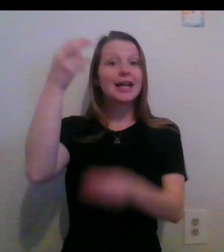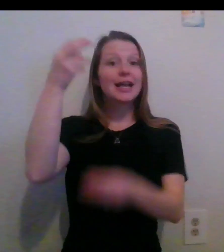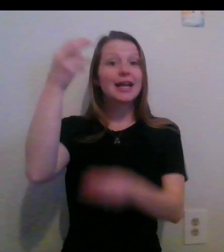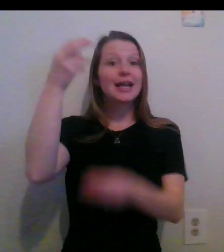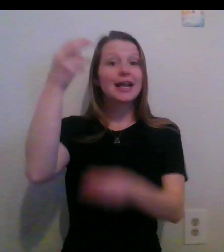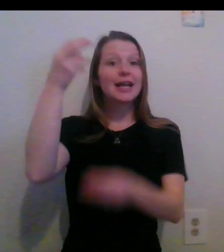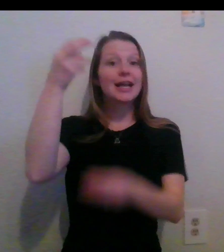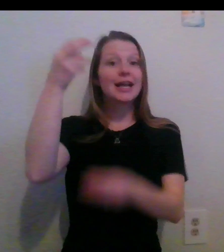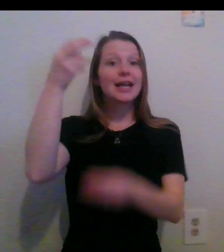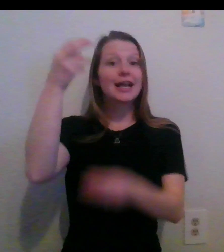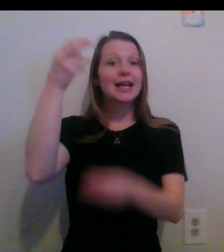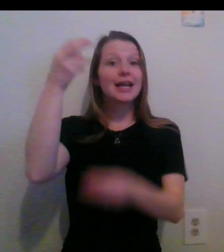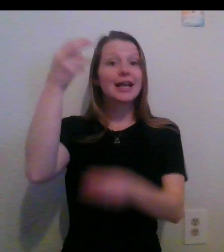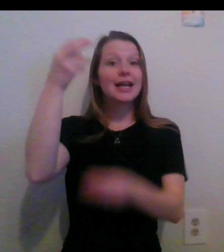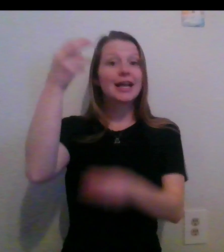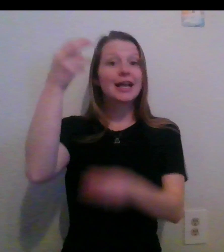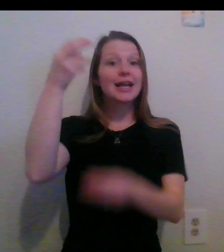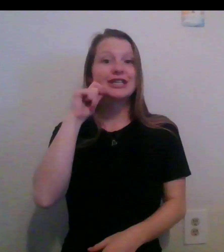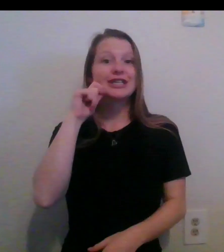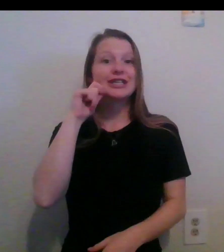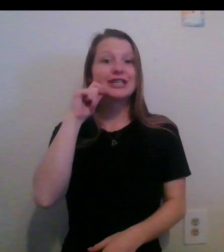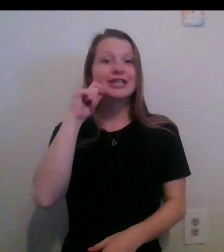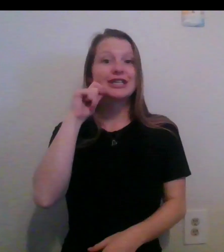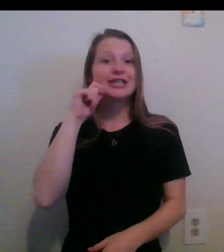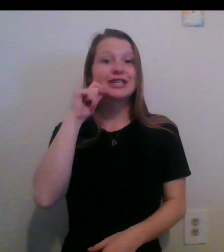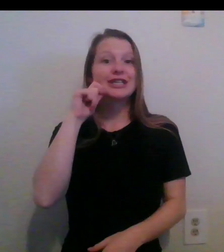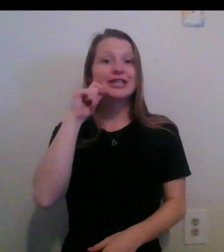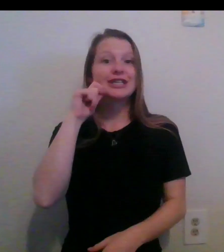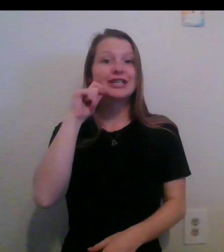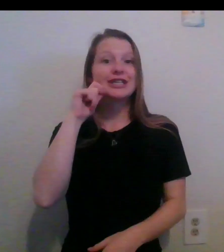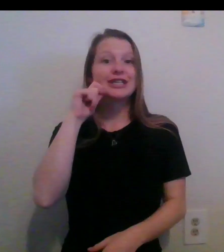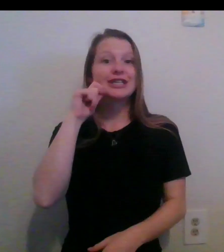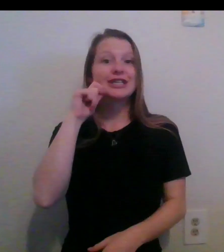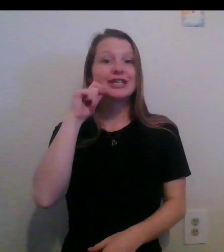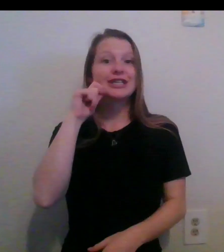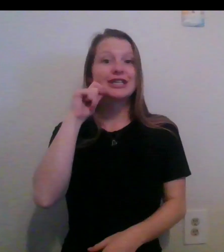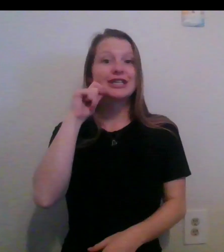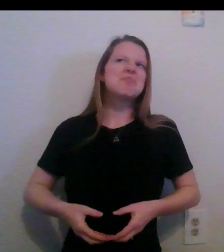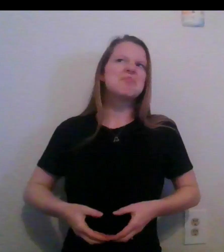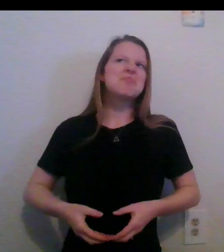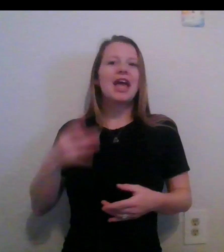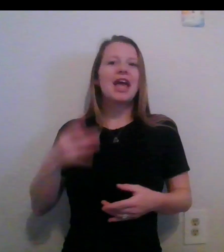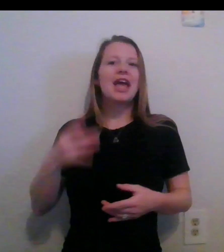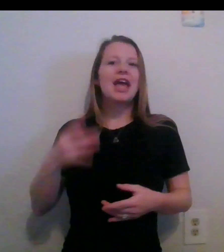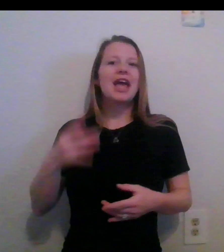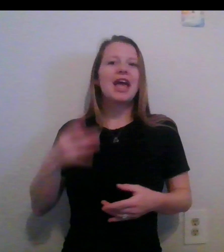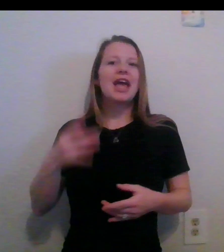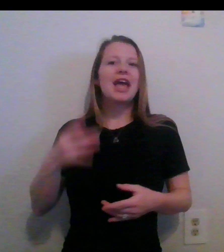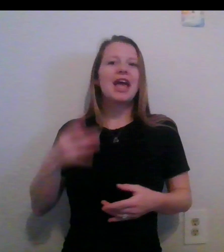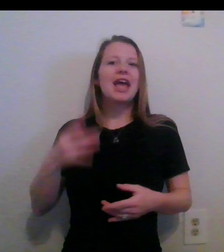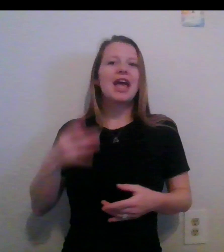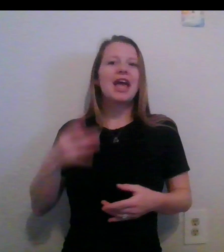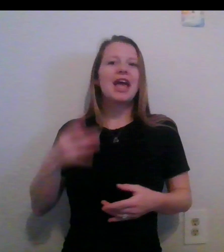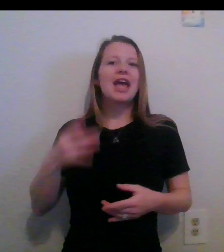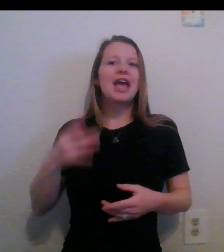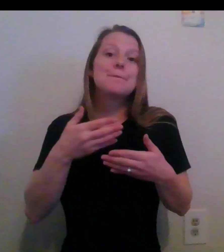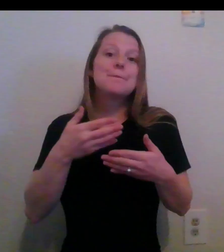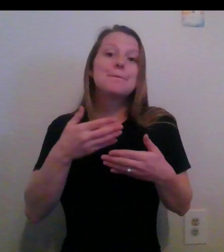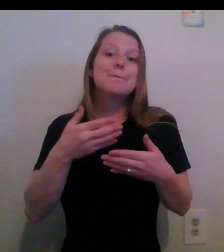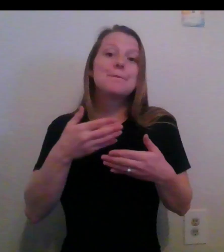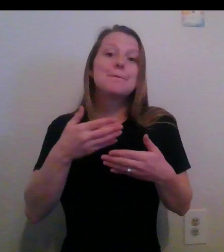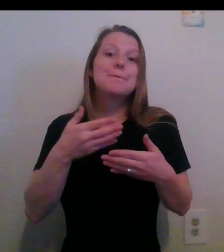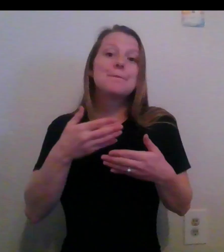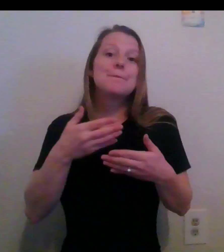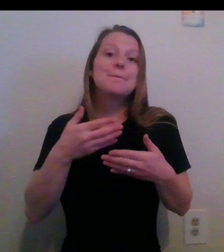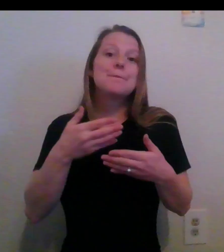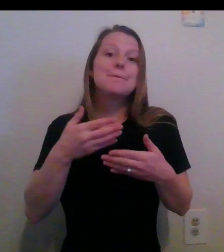a nest of tissue inside your uterus in case a body will be born. When you are not pregnant,